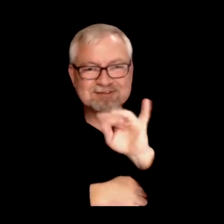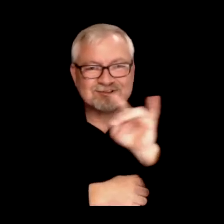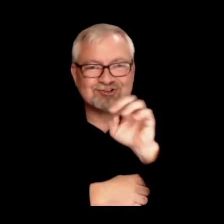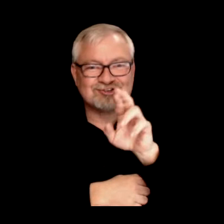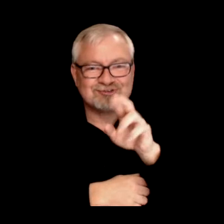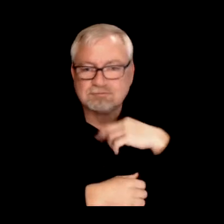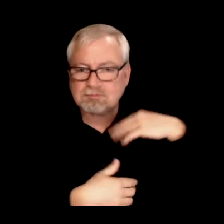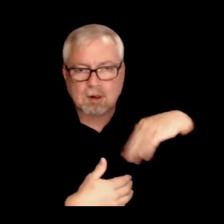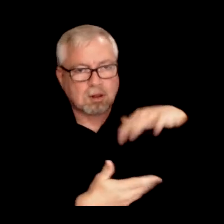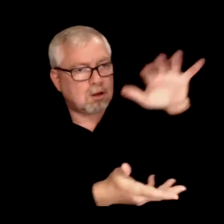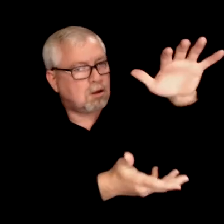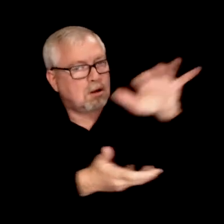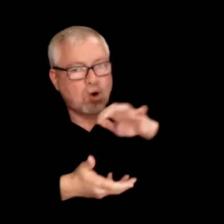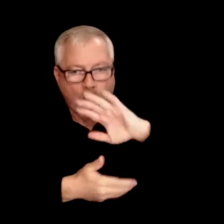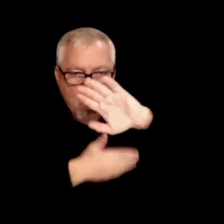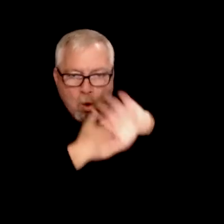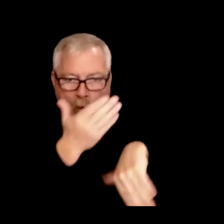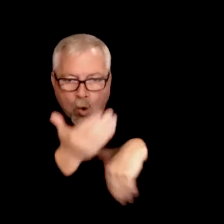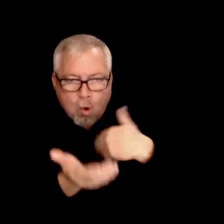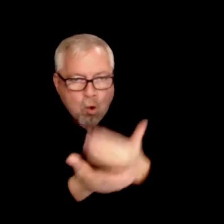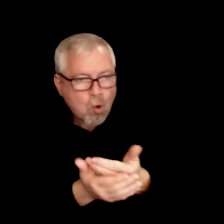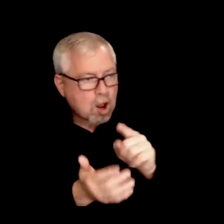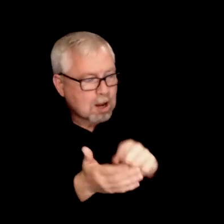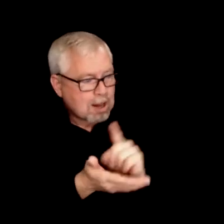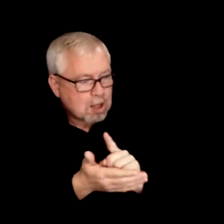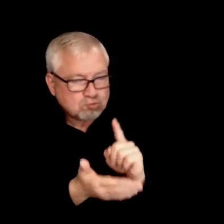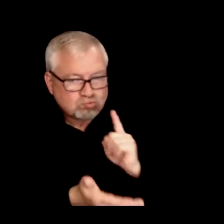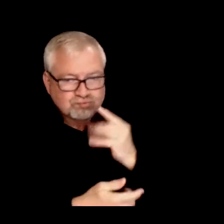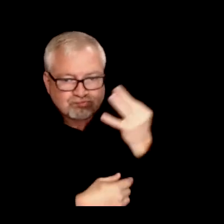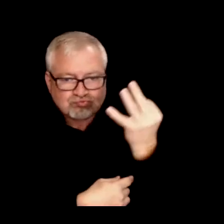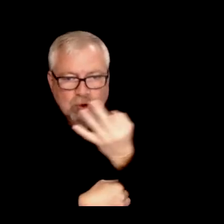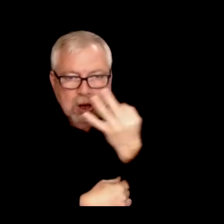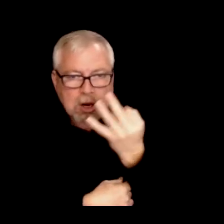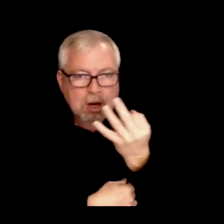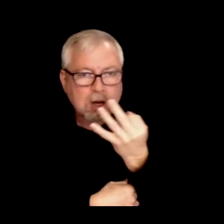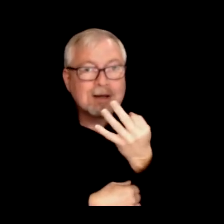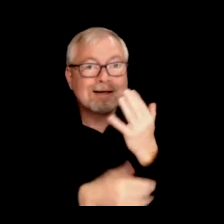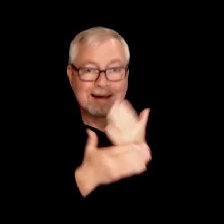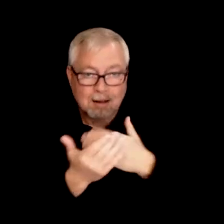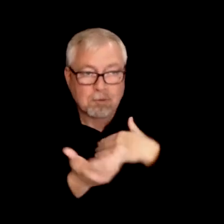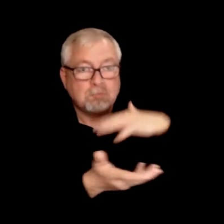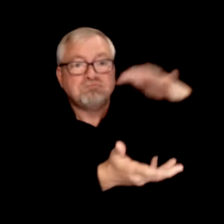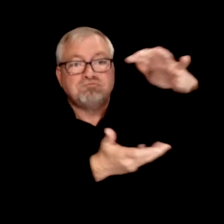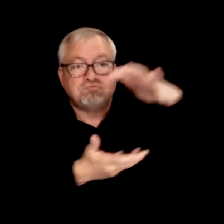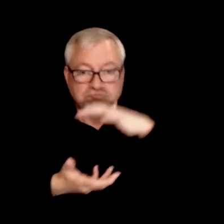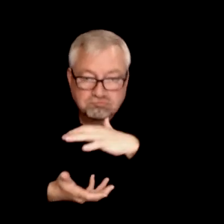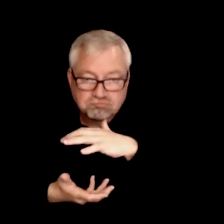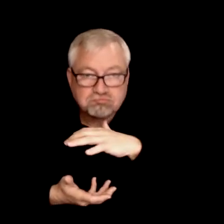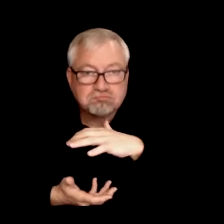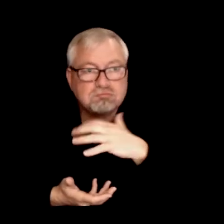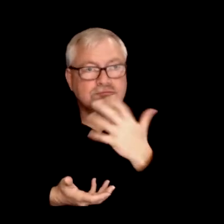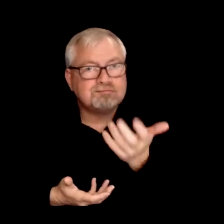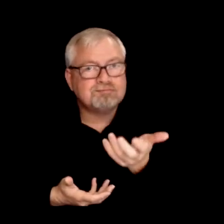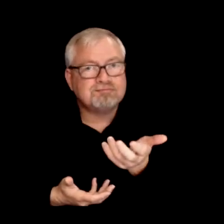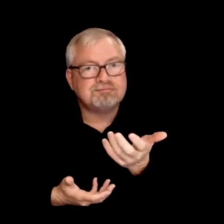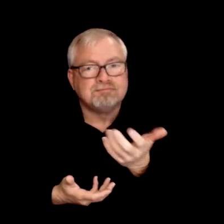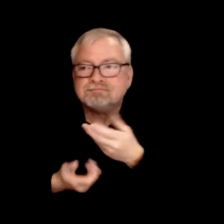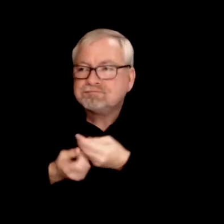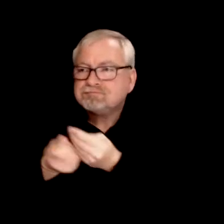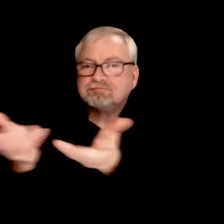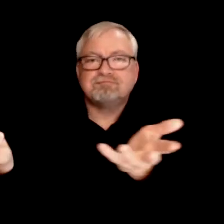last Friday. And then some of those doses had to get redistributed to the other sites, the spokes, as I